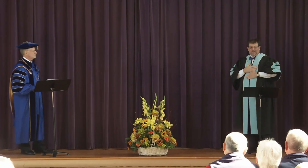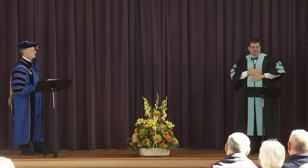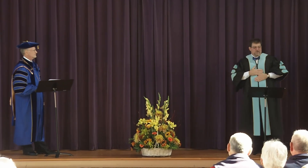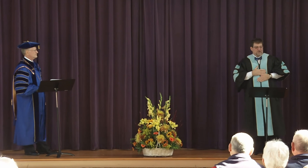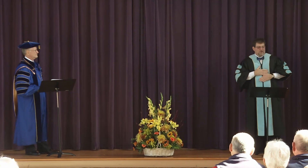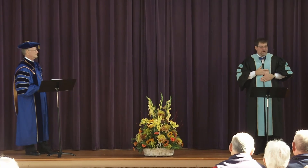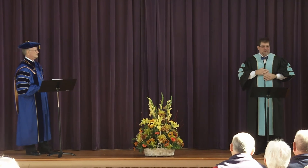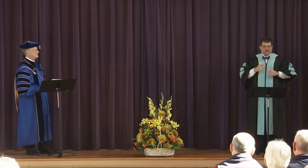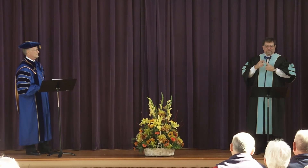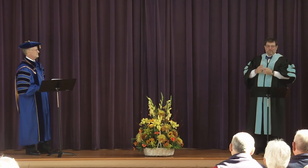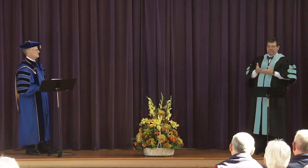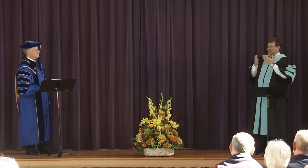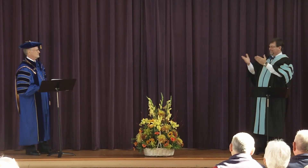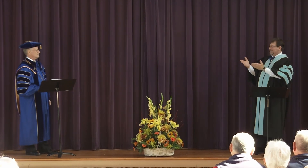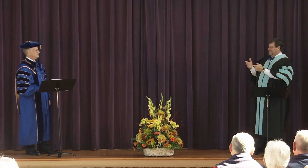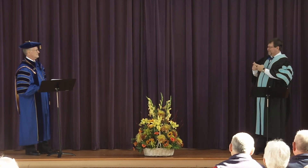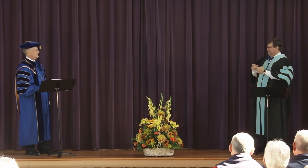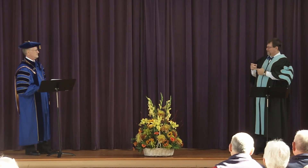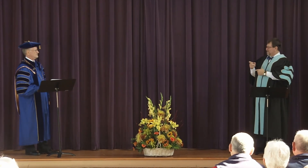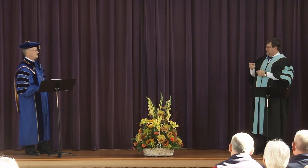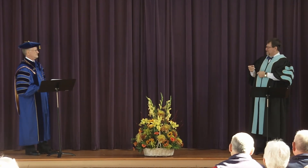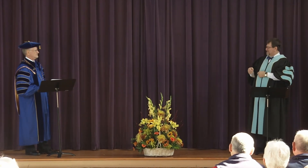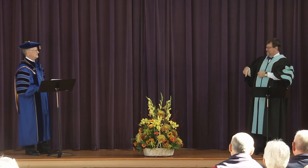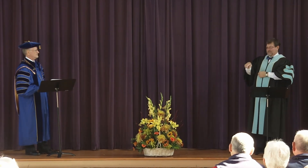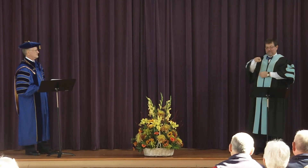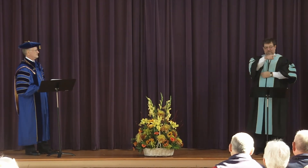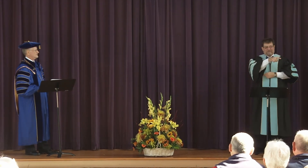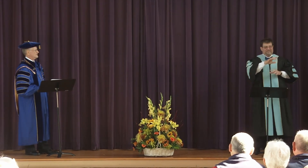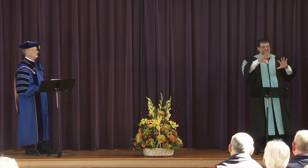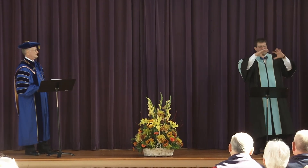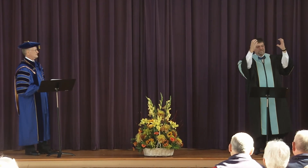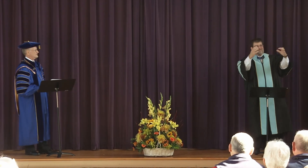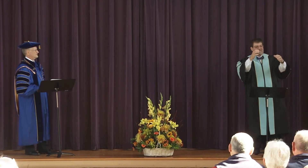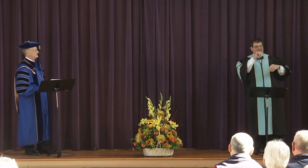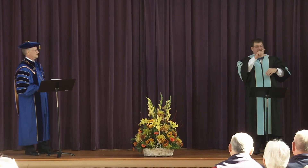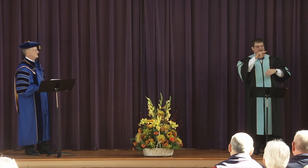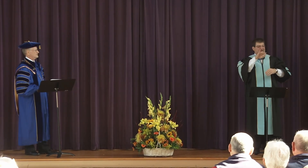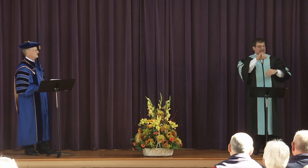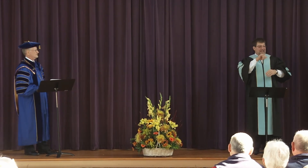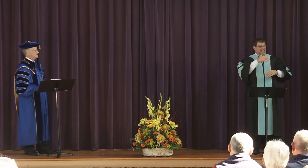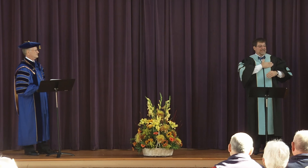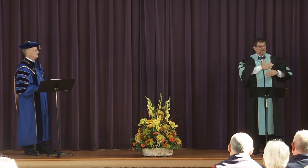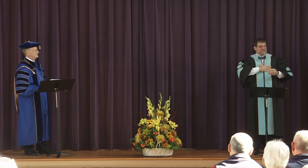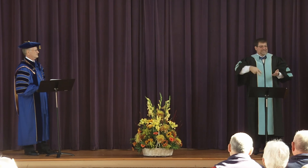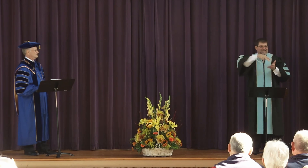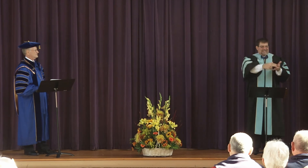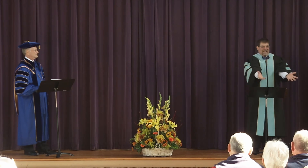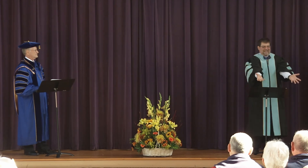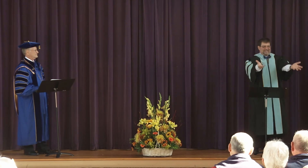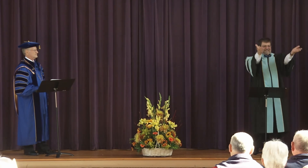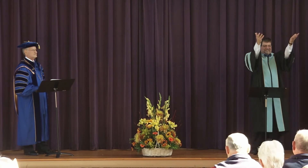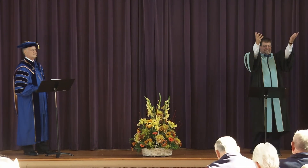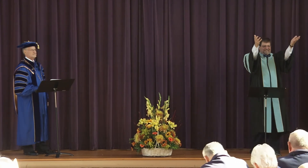It's my pleasure to recommend to you from the university I have the